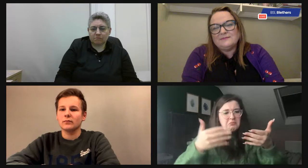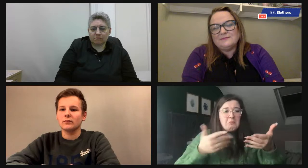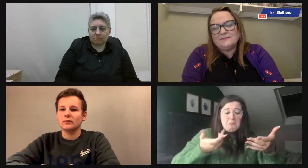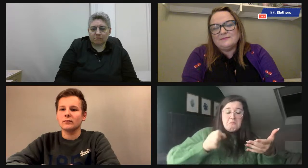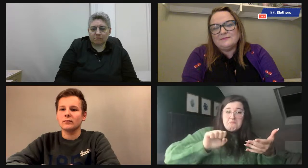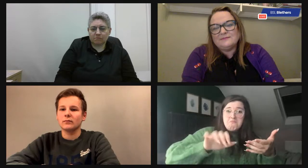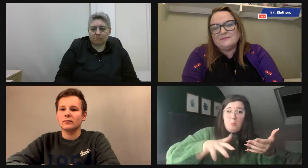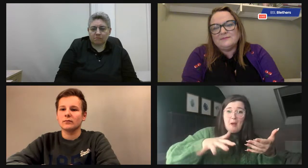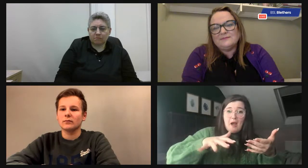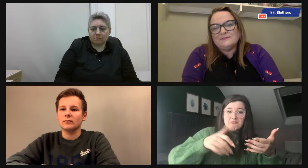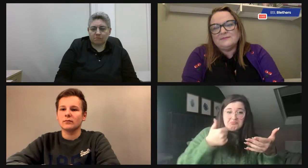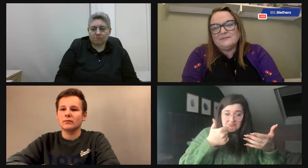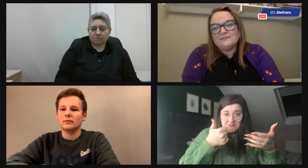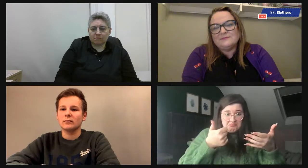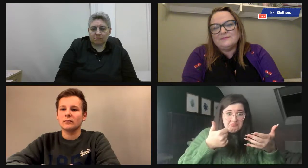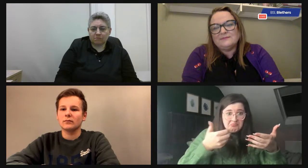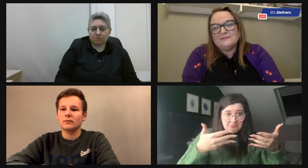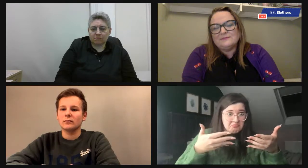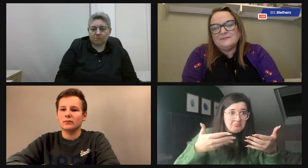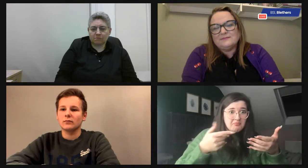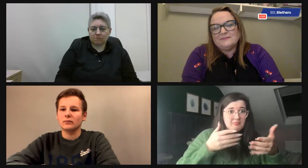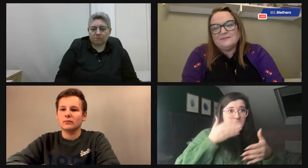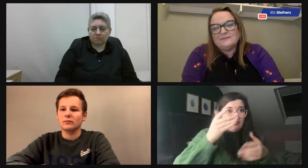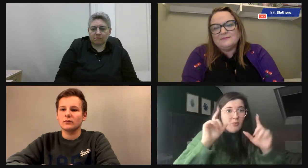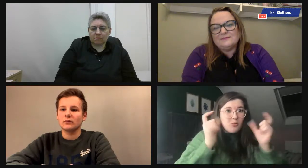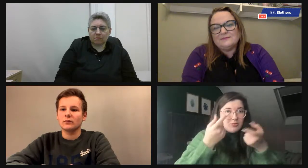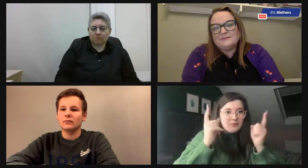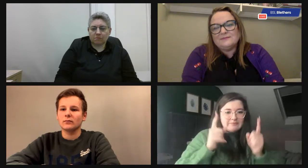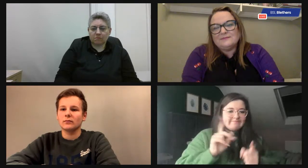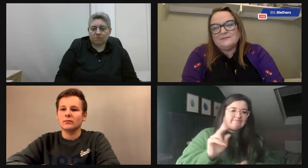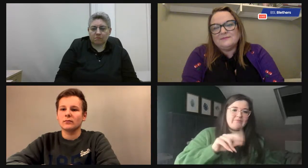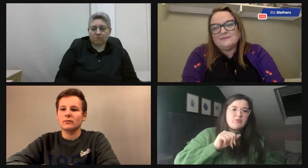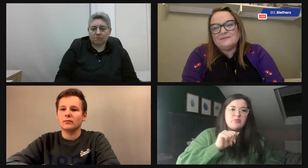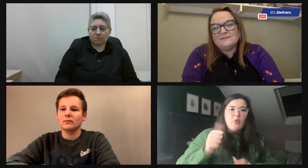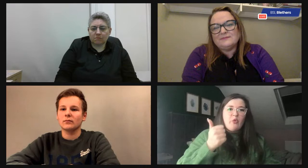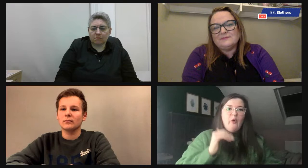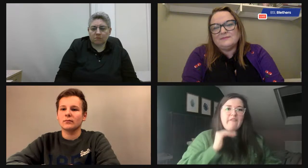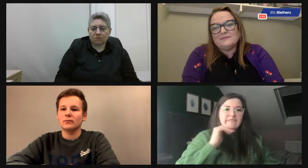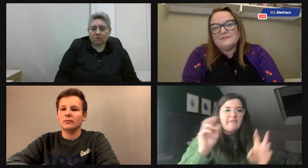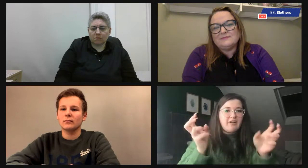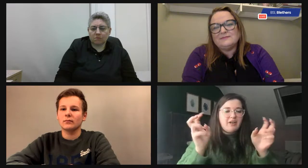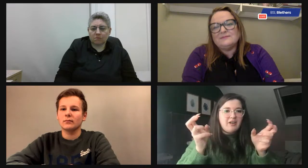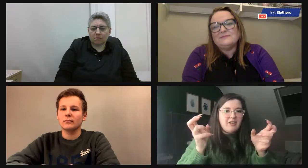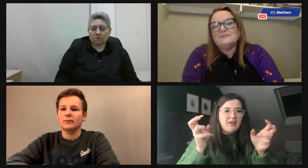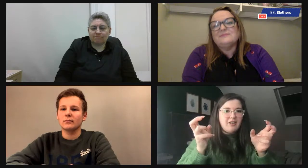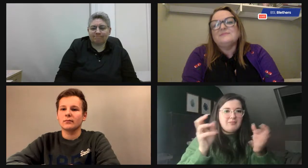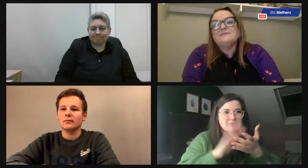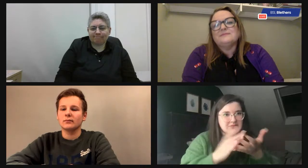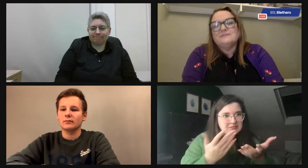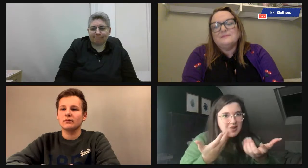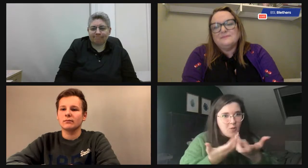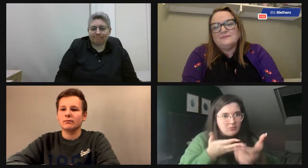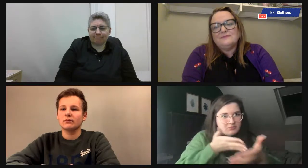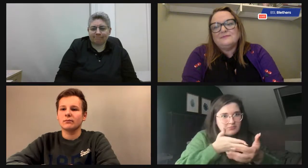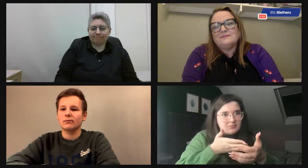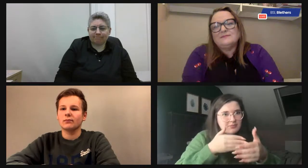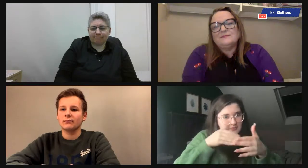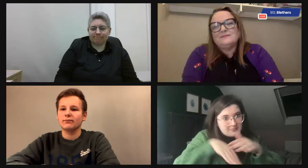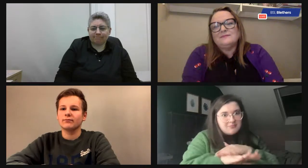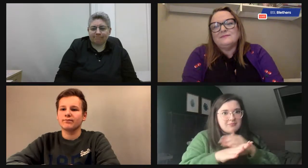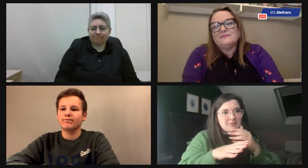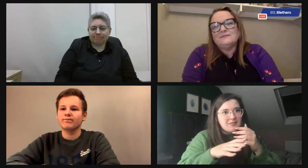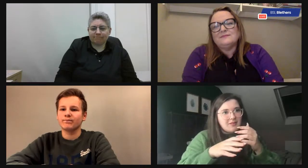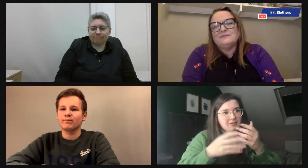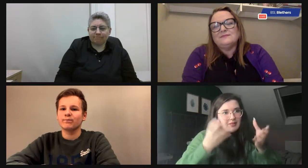at school sometimes feel that their grades are maybe just not bad. But at university, it's a case of those grades are